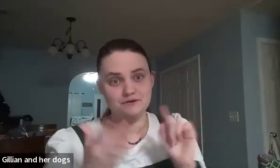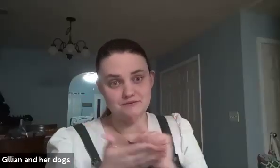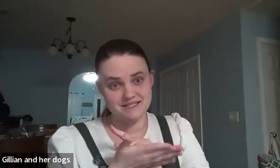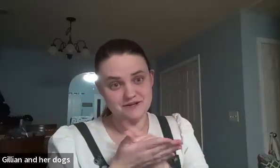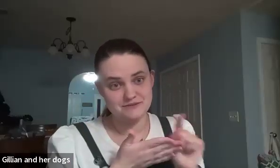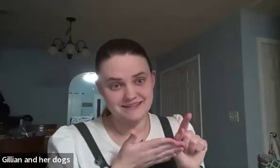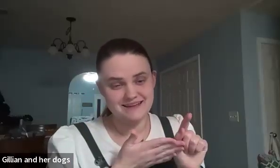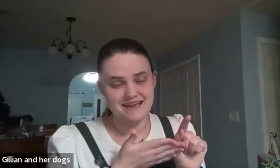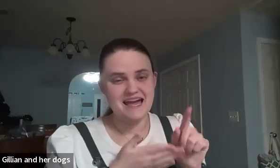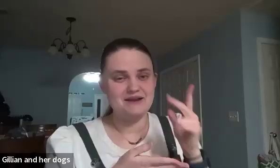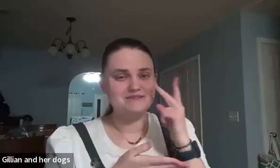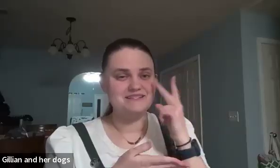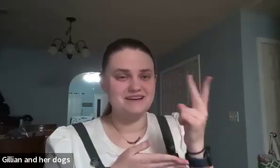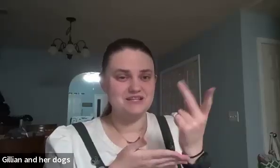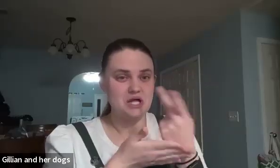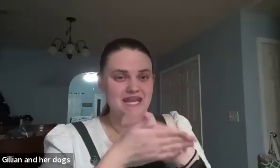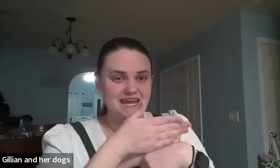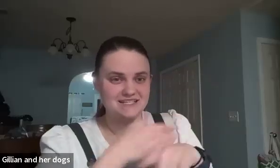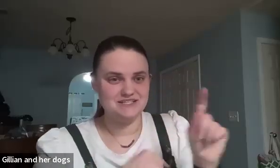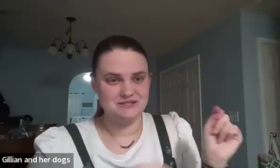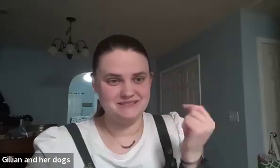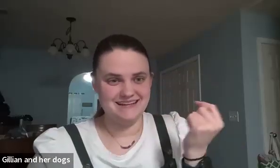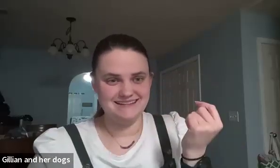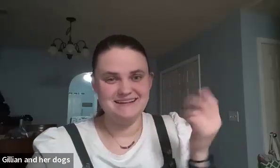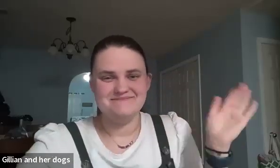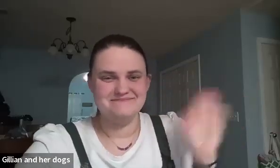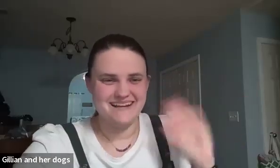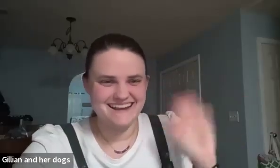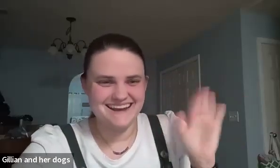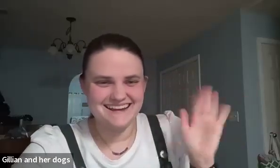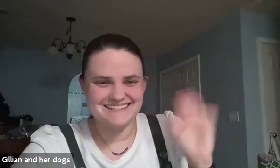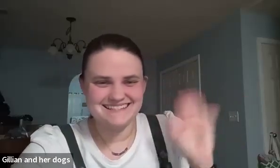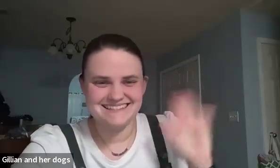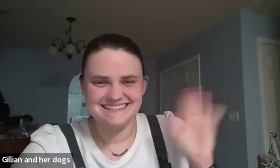wonderful rest of y'all's week, and I will see you guys all next Tuesday. Bye, guys.